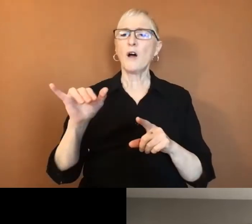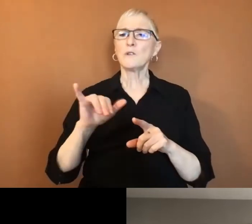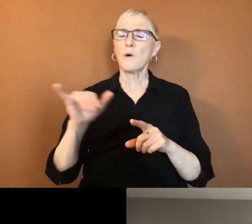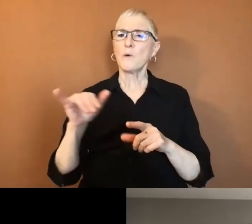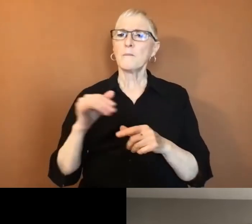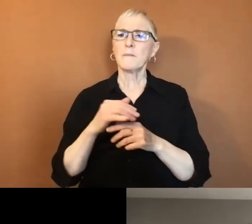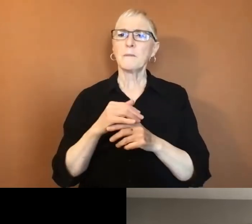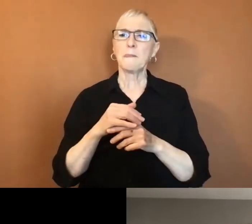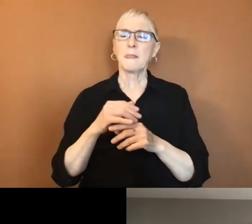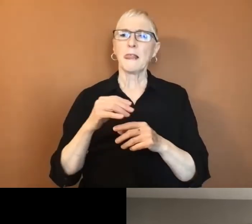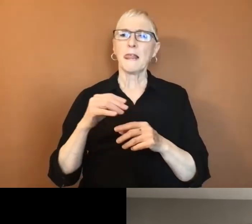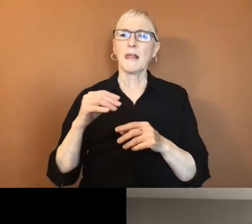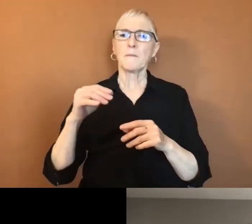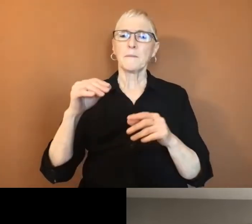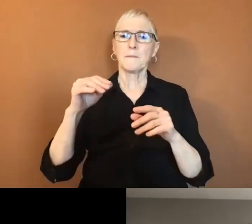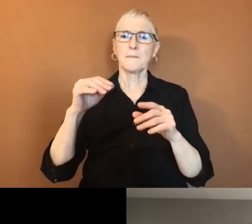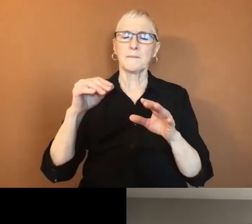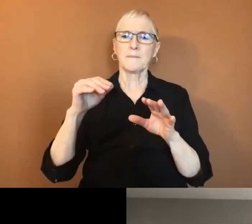in ecologically